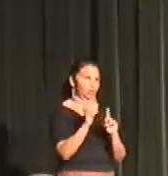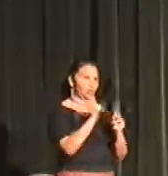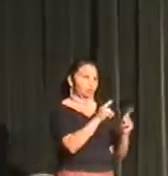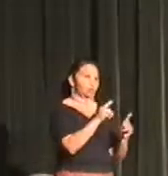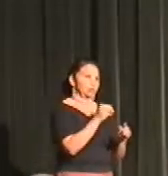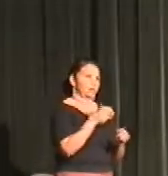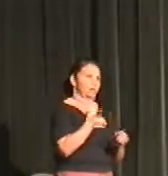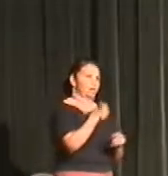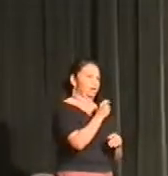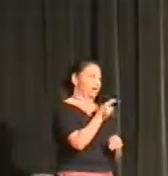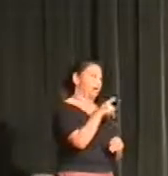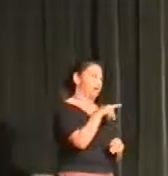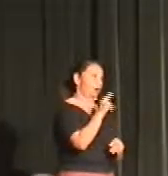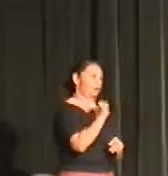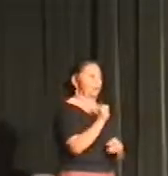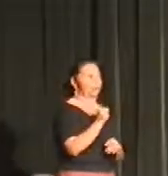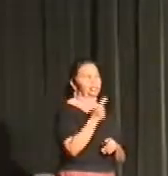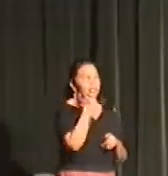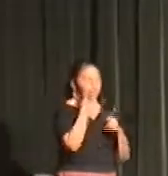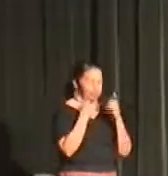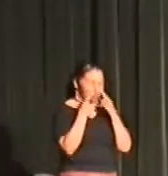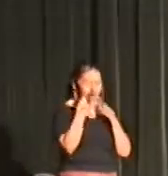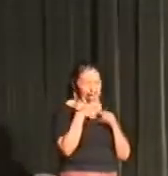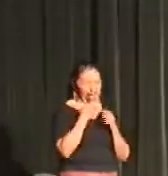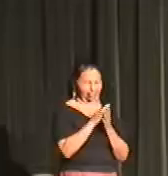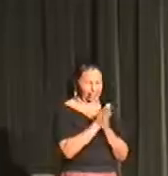and she's crying and kind of getting sober. And she says,